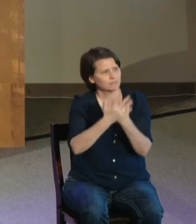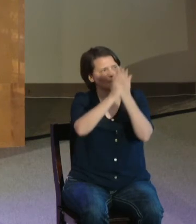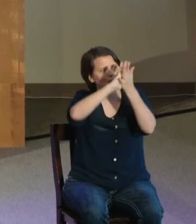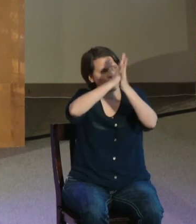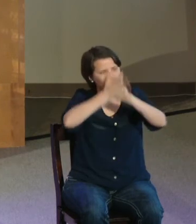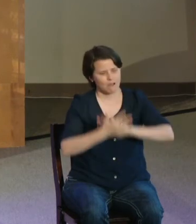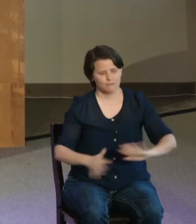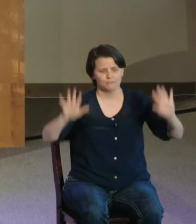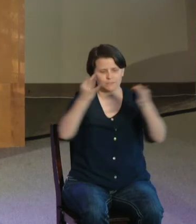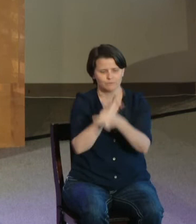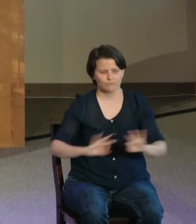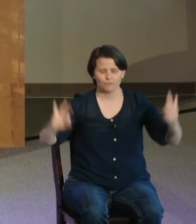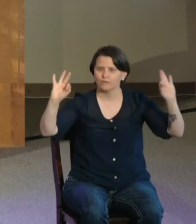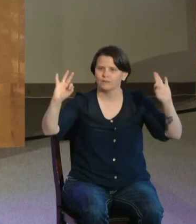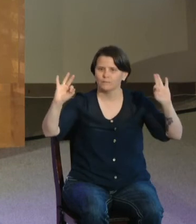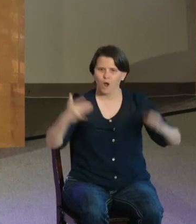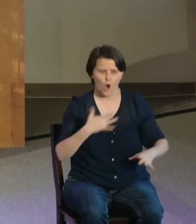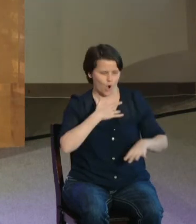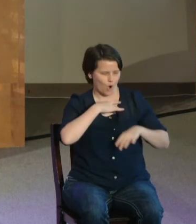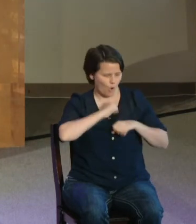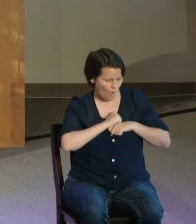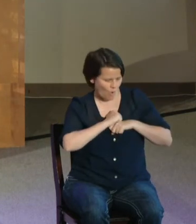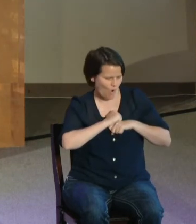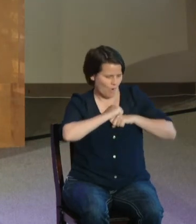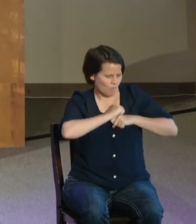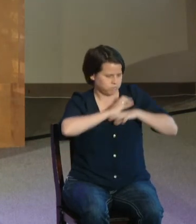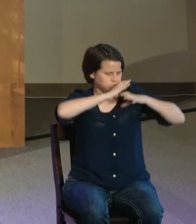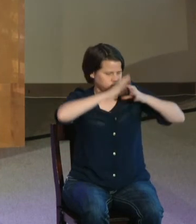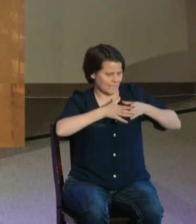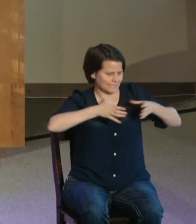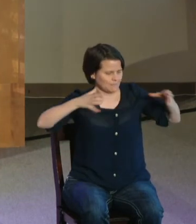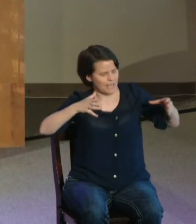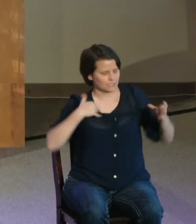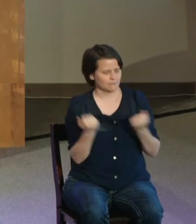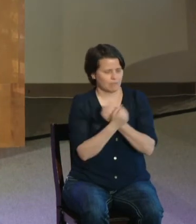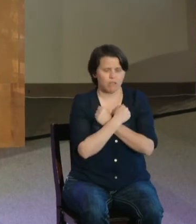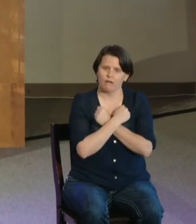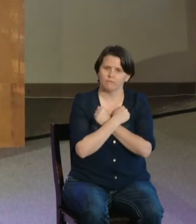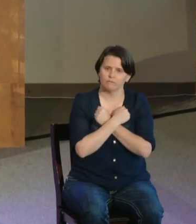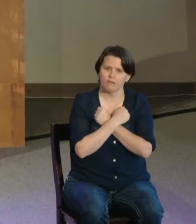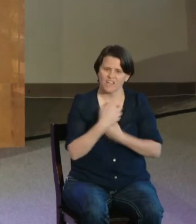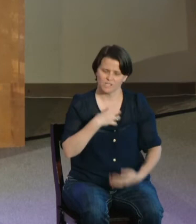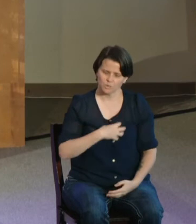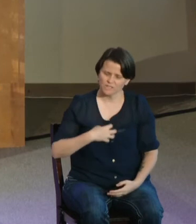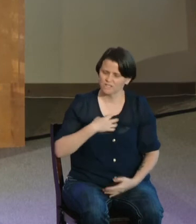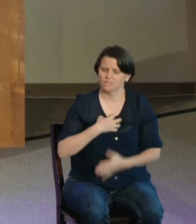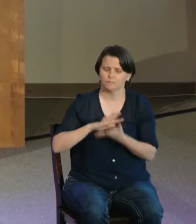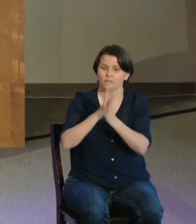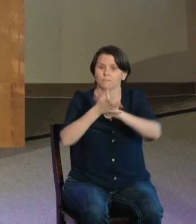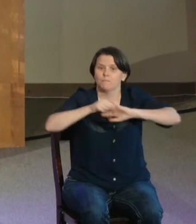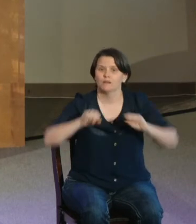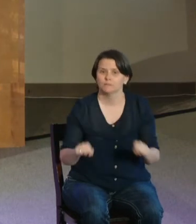hearts into expansive love. And we turn our resentments into possibilities. If that's